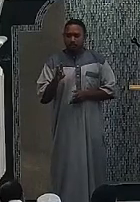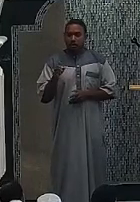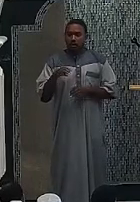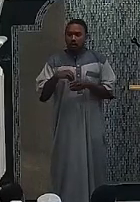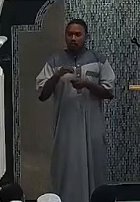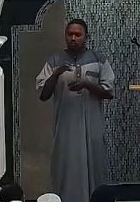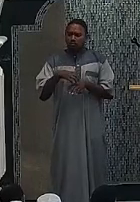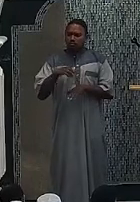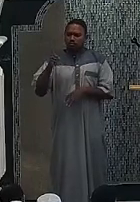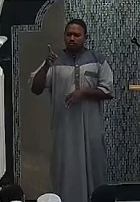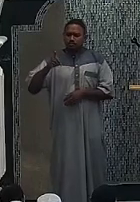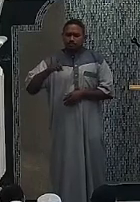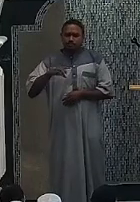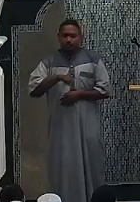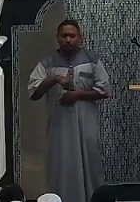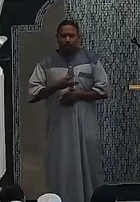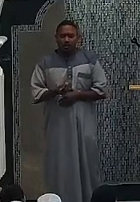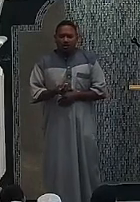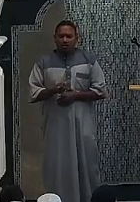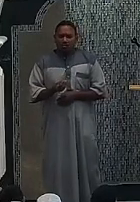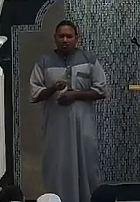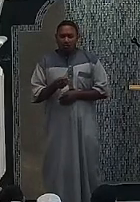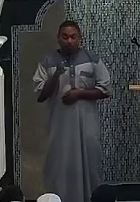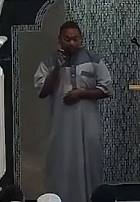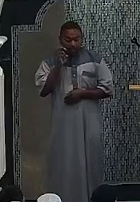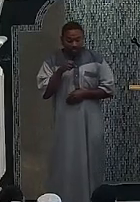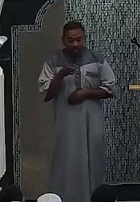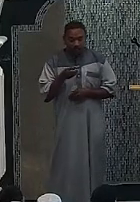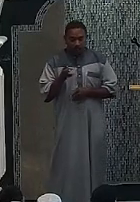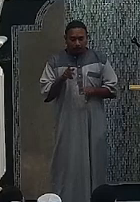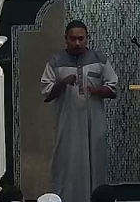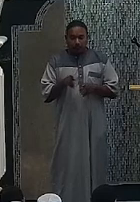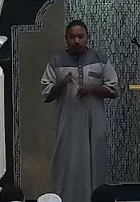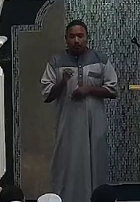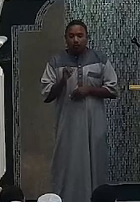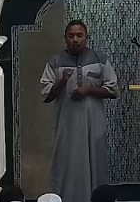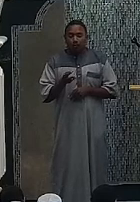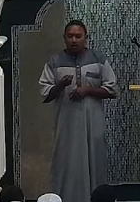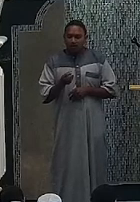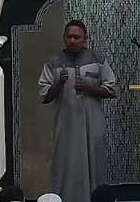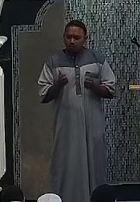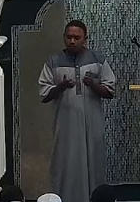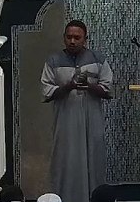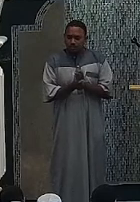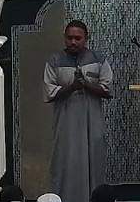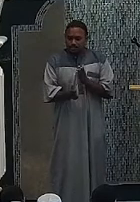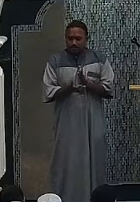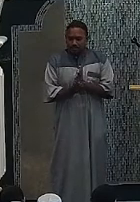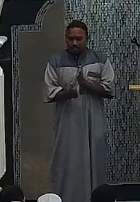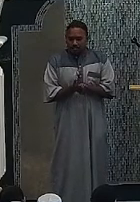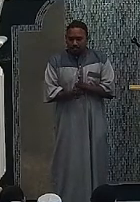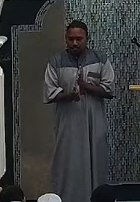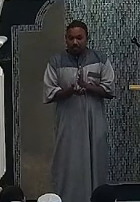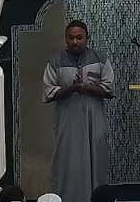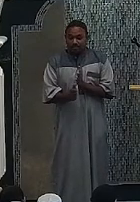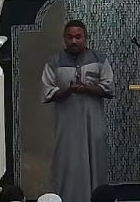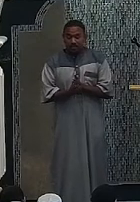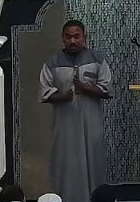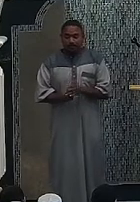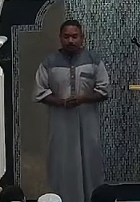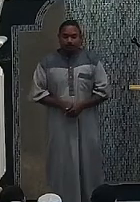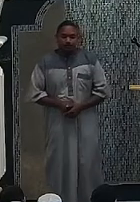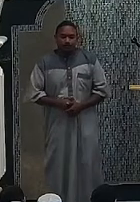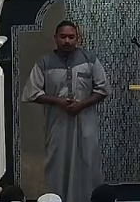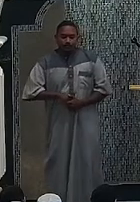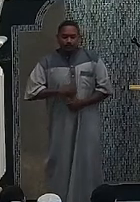we purchased was vandalized badly. So we need people with skills, artisans, to come